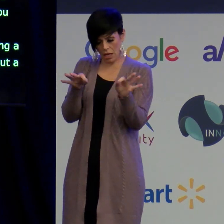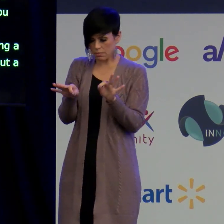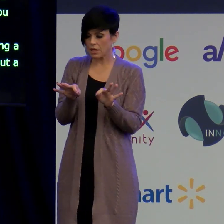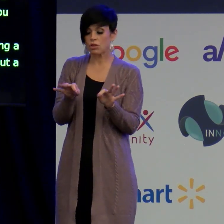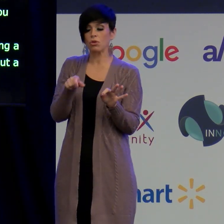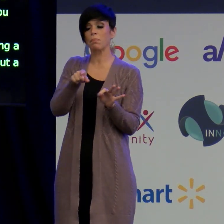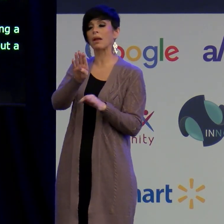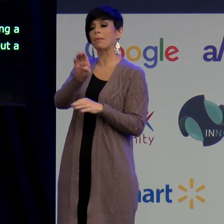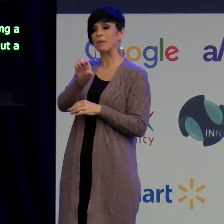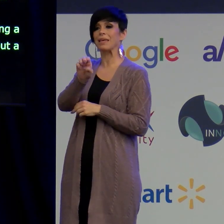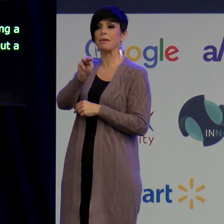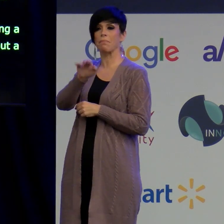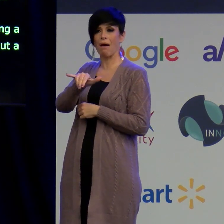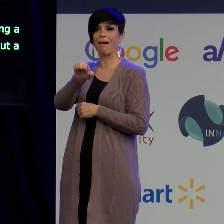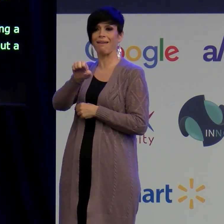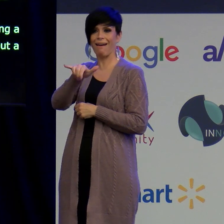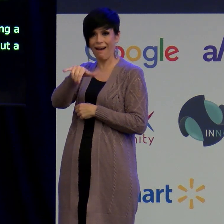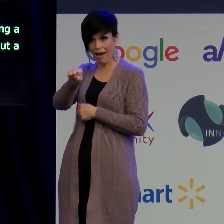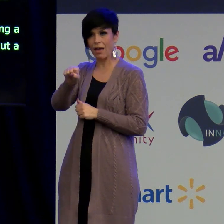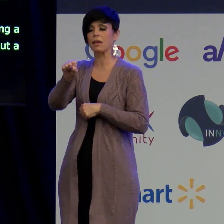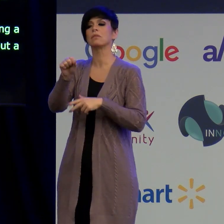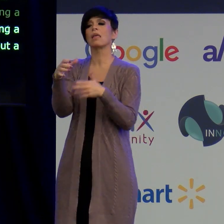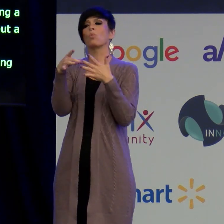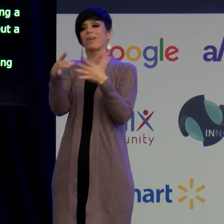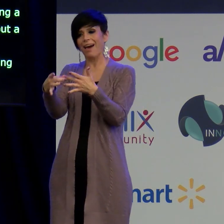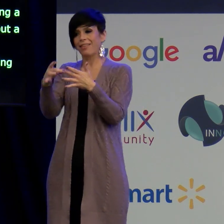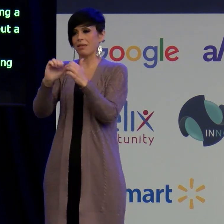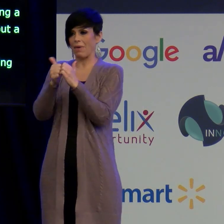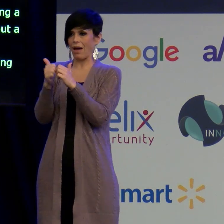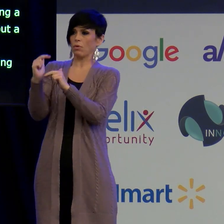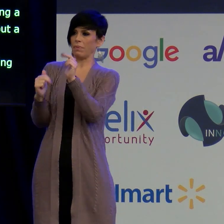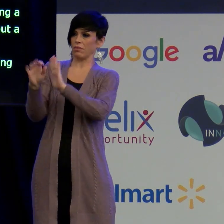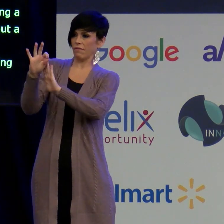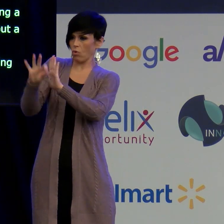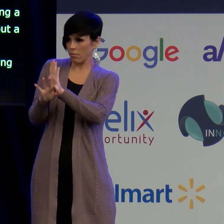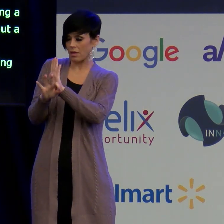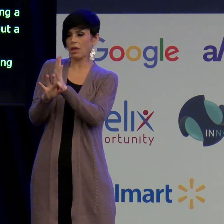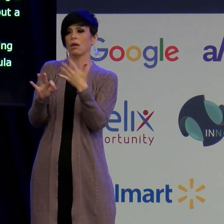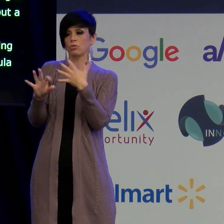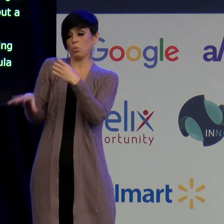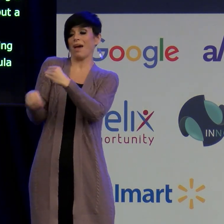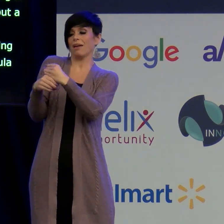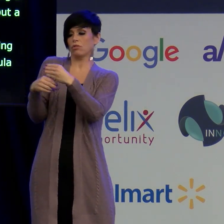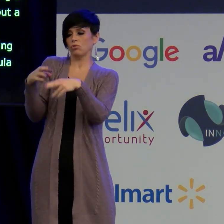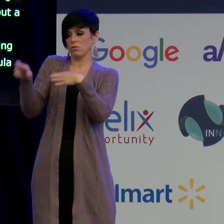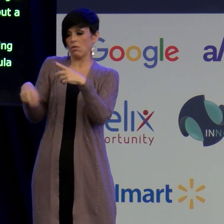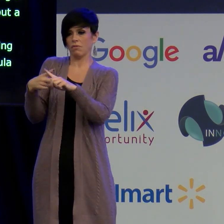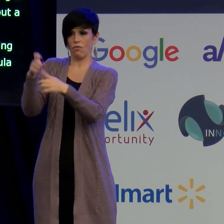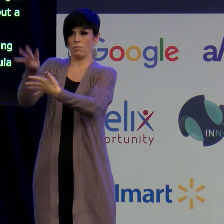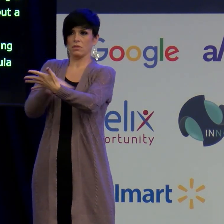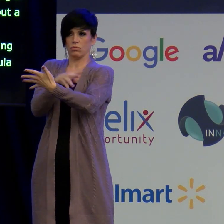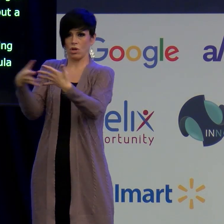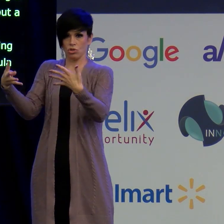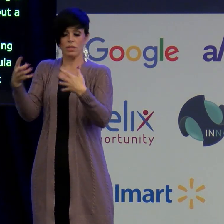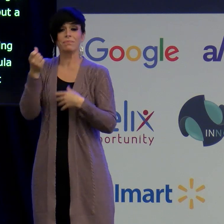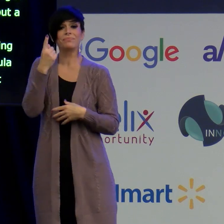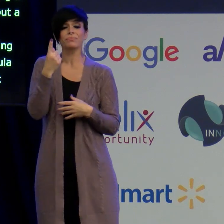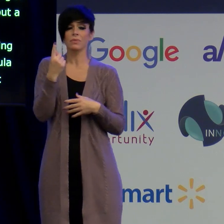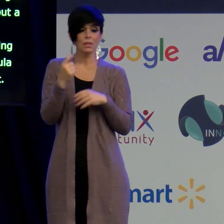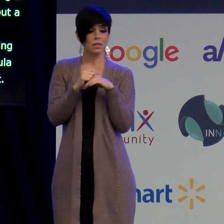Be My Eyes is guiding them on how to build the right formula to add the result of that spreadsheet. Here's the